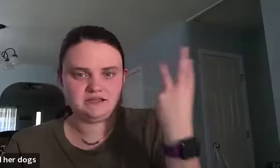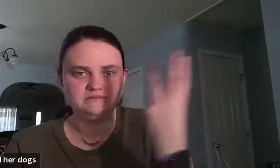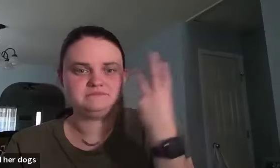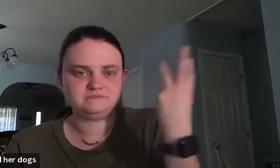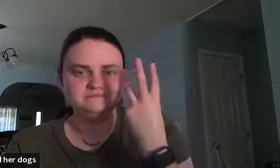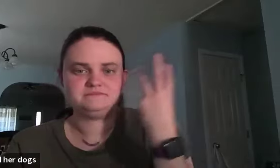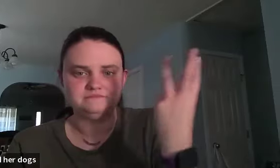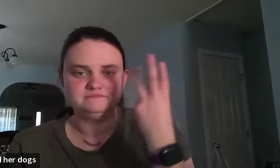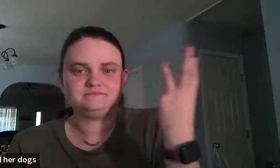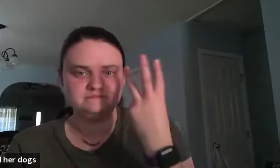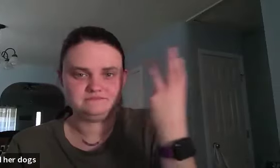Wednesday.